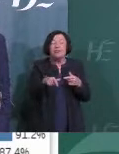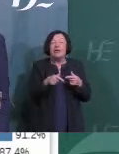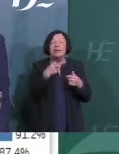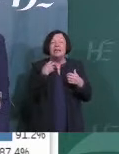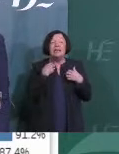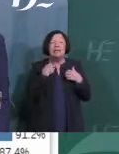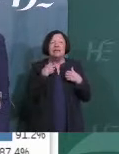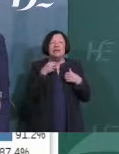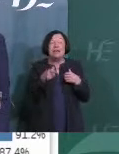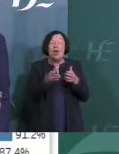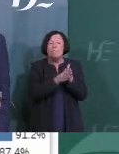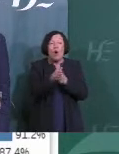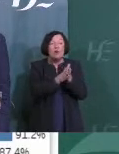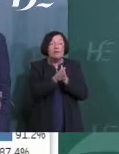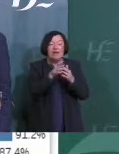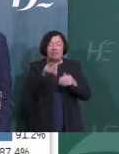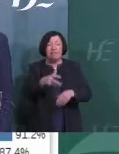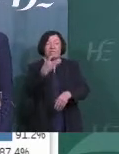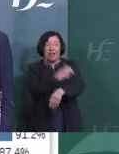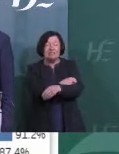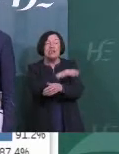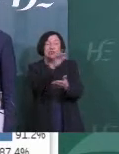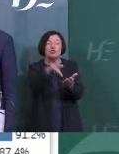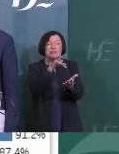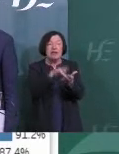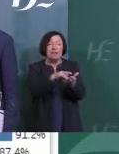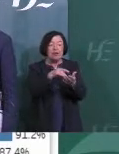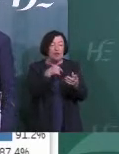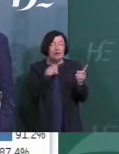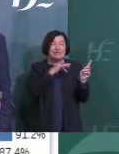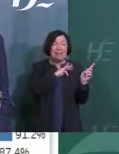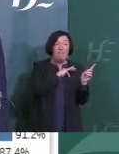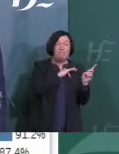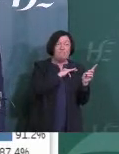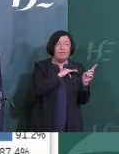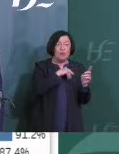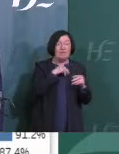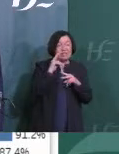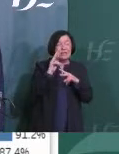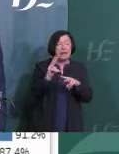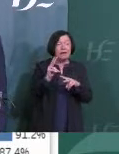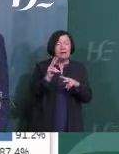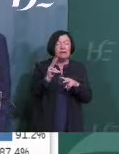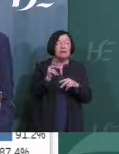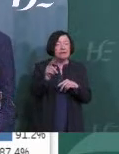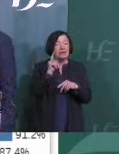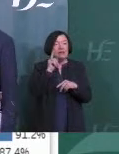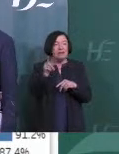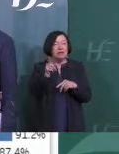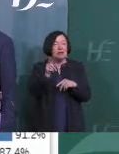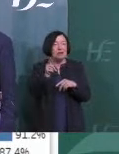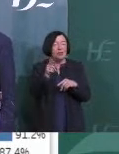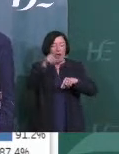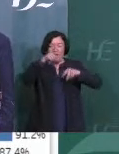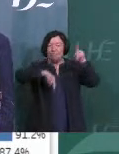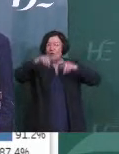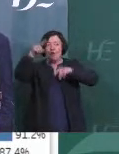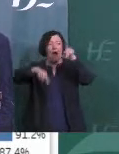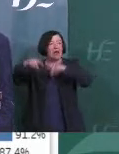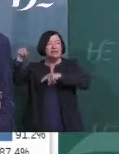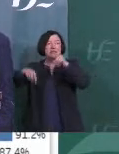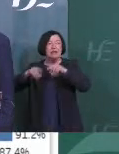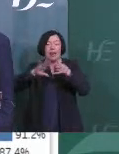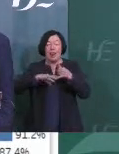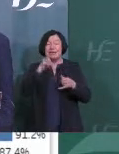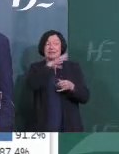and incentives were, and in any vaccination centres I've been in myself, you do see a variety of and last